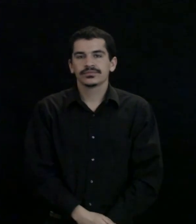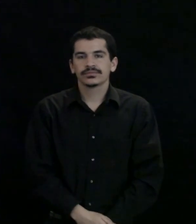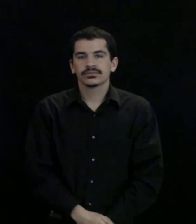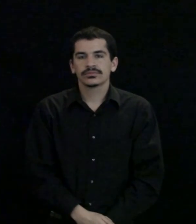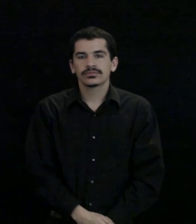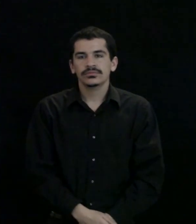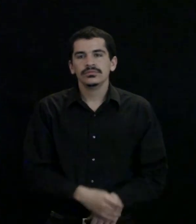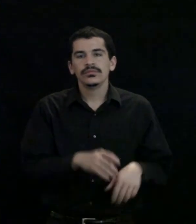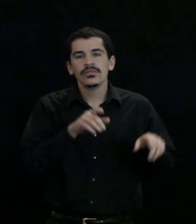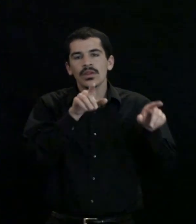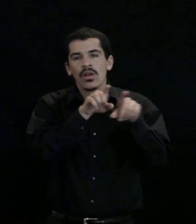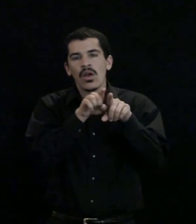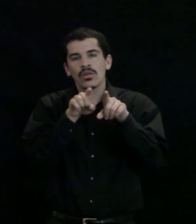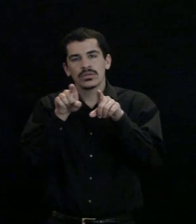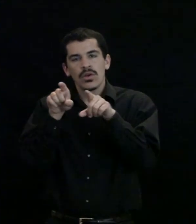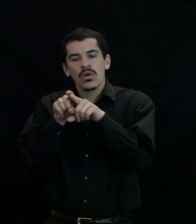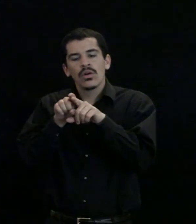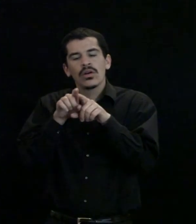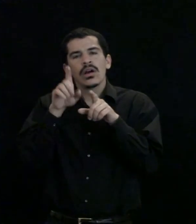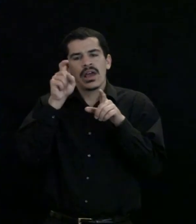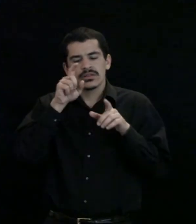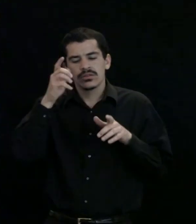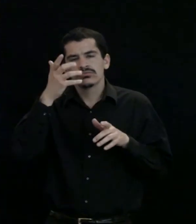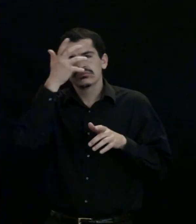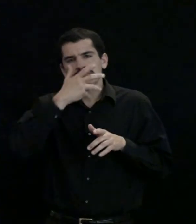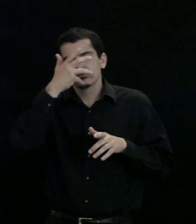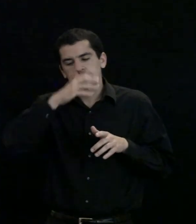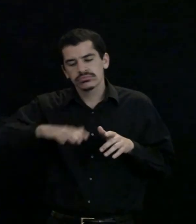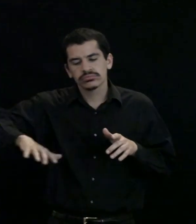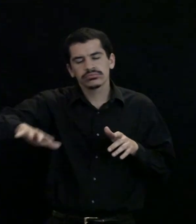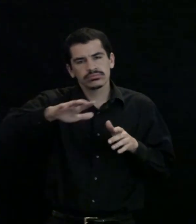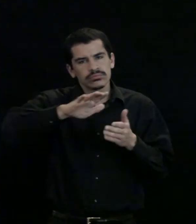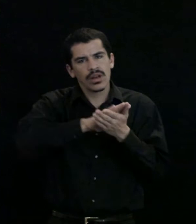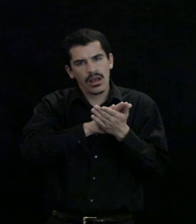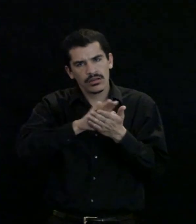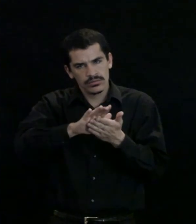It needs to be an attractive area